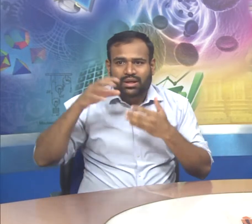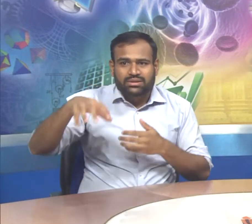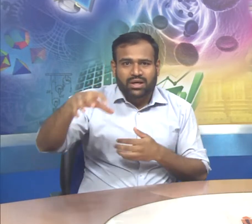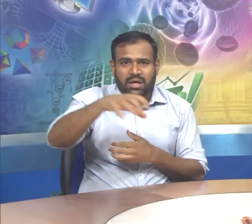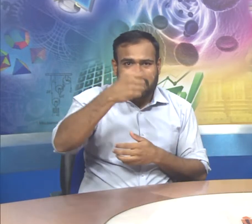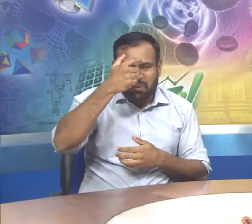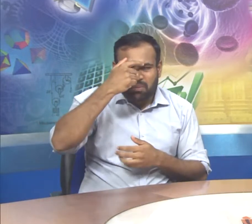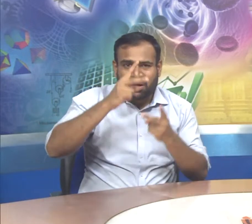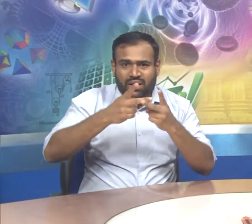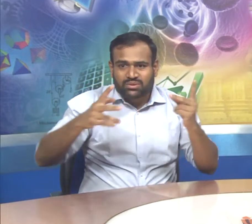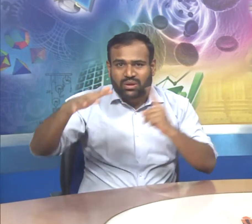Advisory